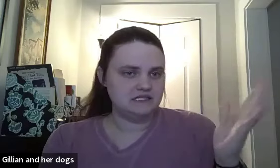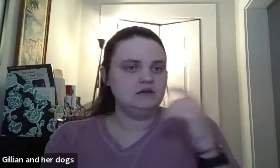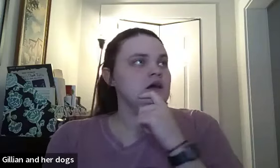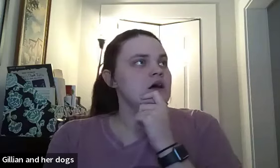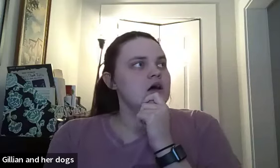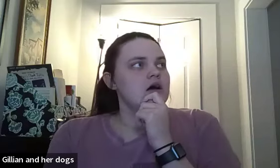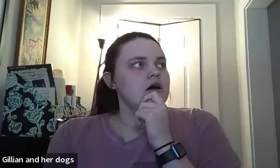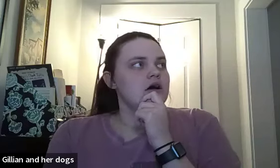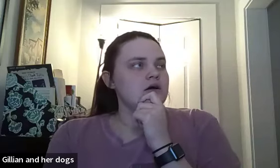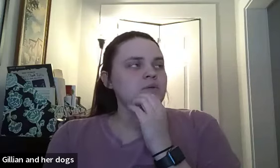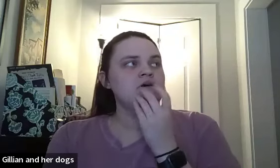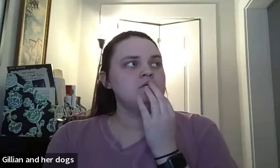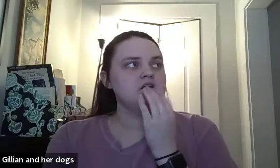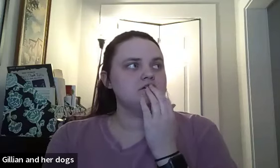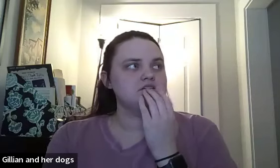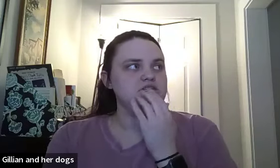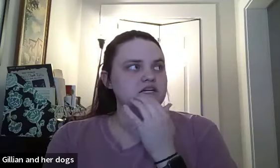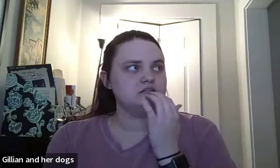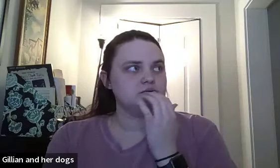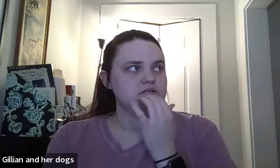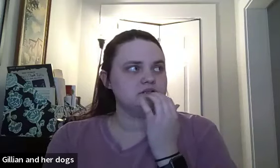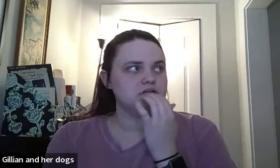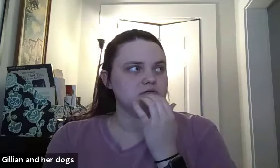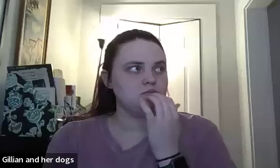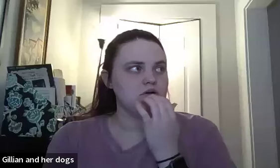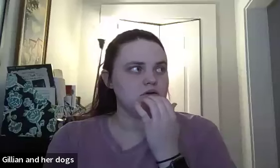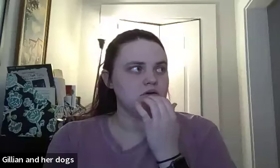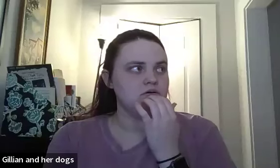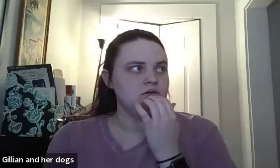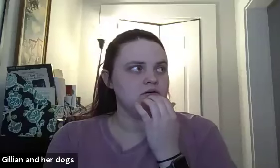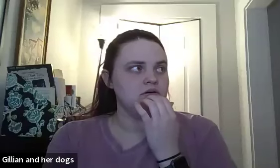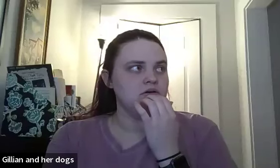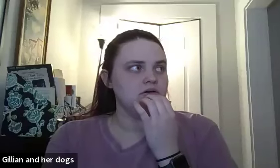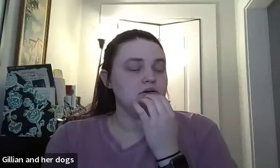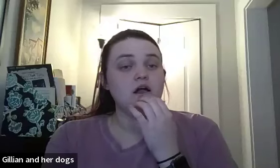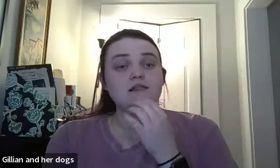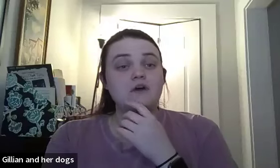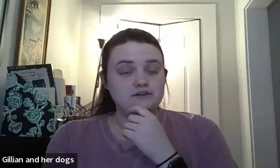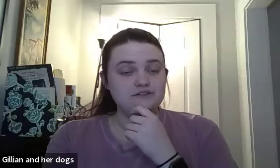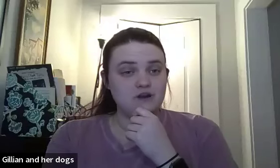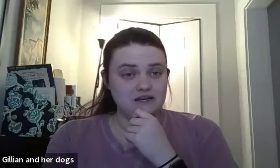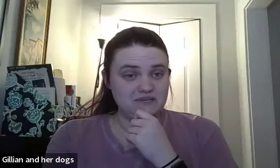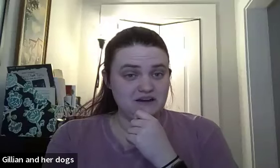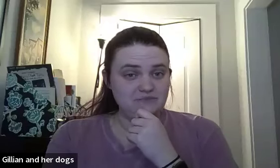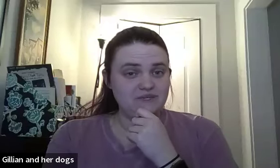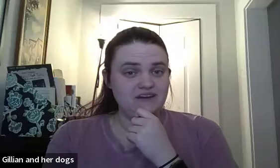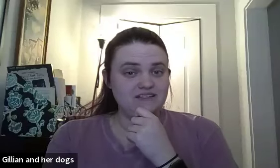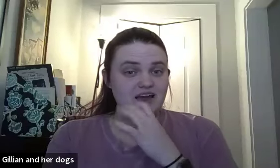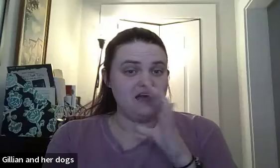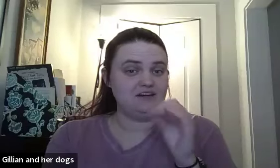it. What other states are really well known? Colorado's cracks me up because I